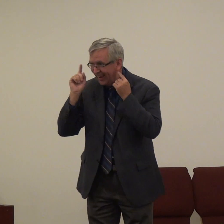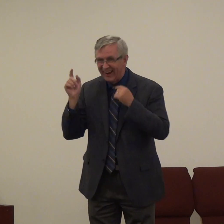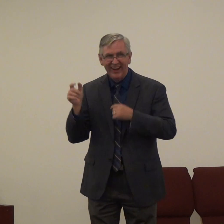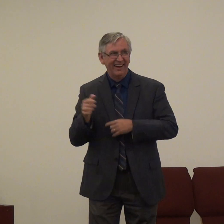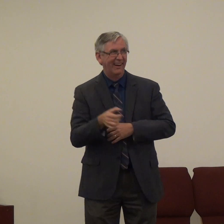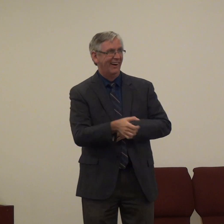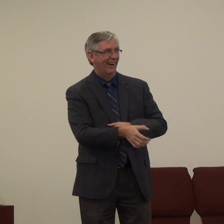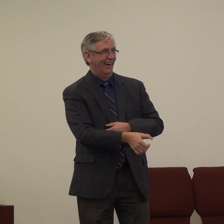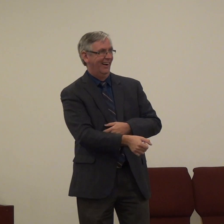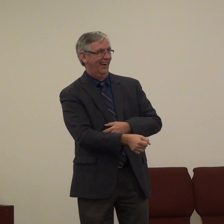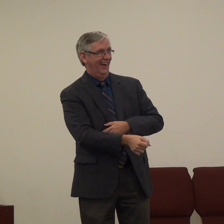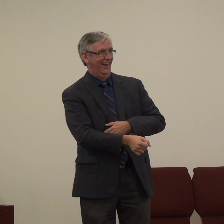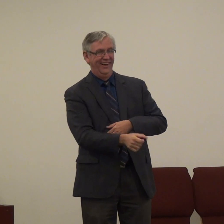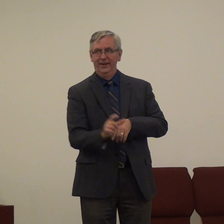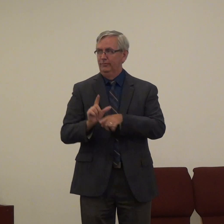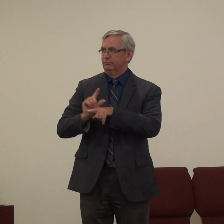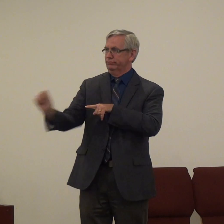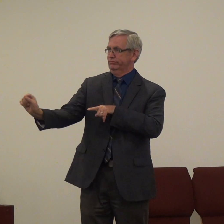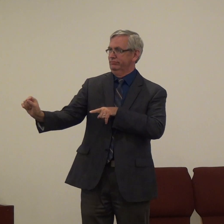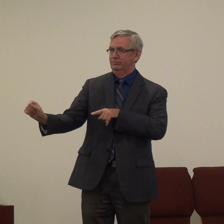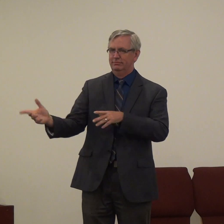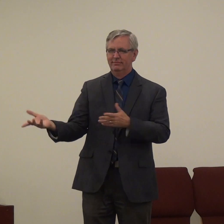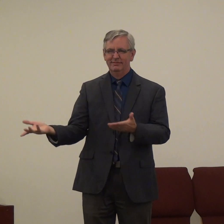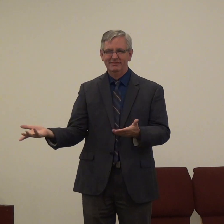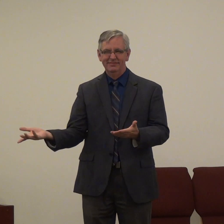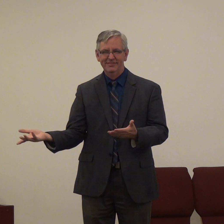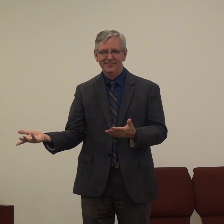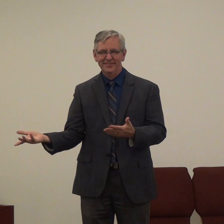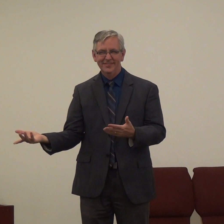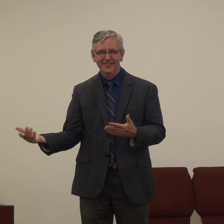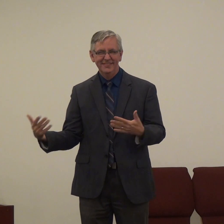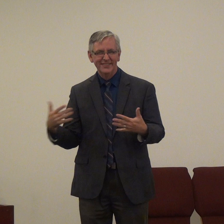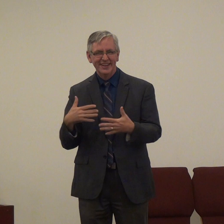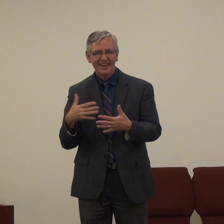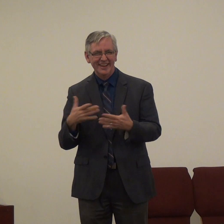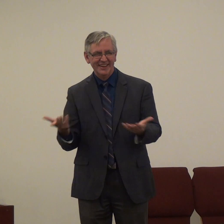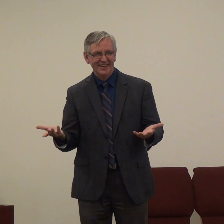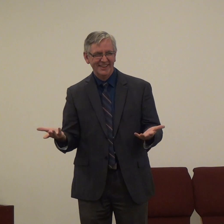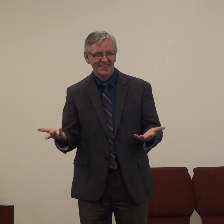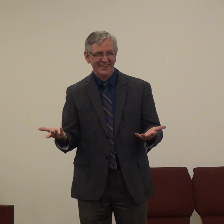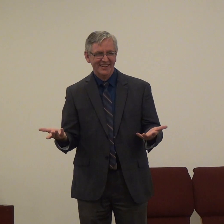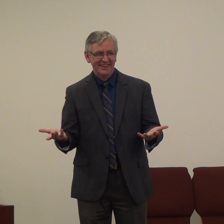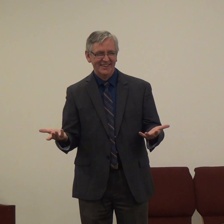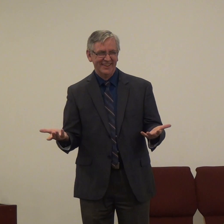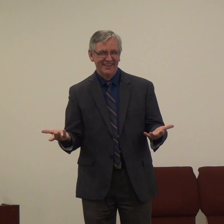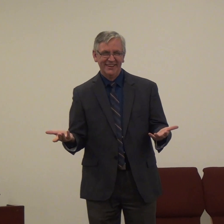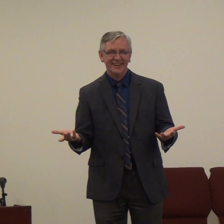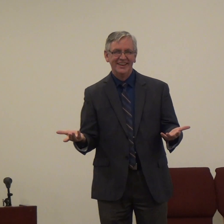and I went up and told him I can't hear. He shook my hand, and he took off. He was afraid to talk to me.